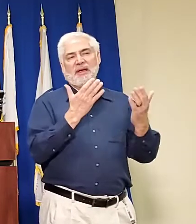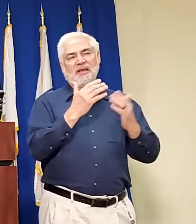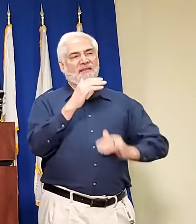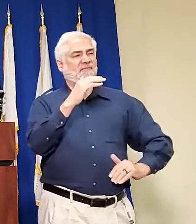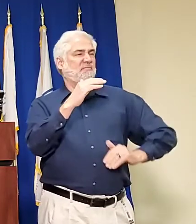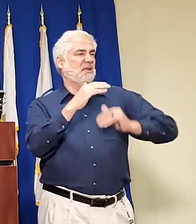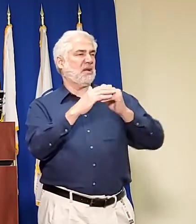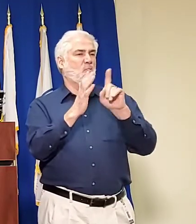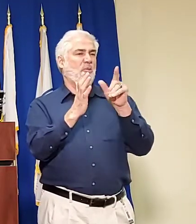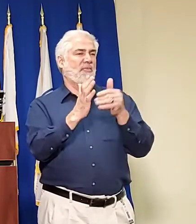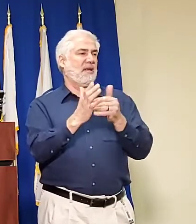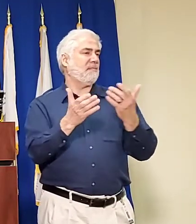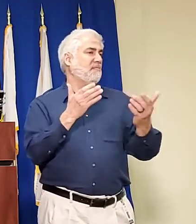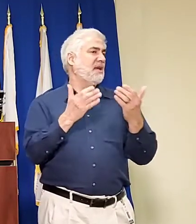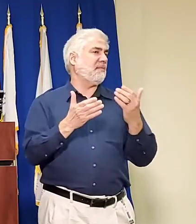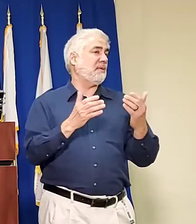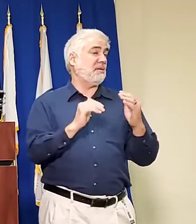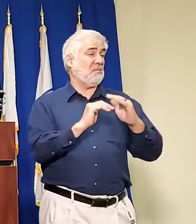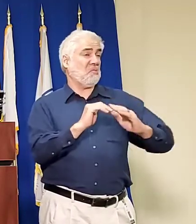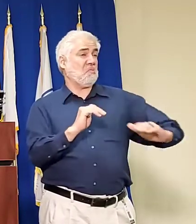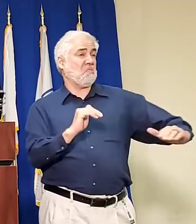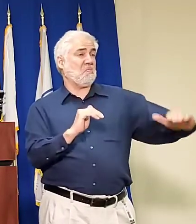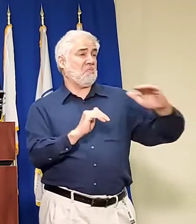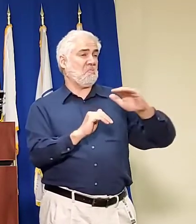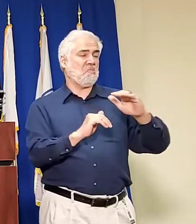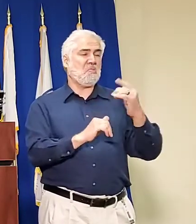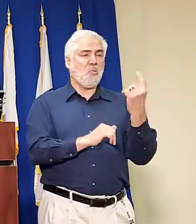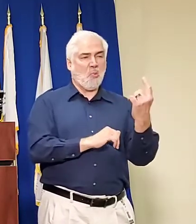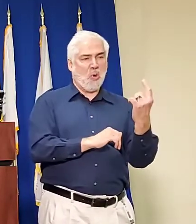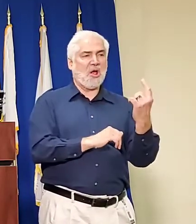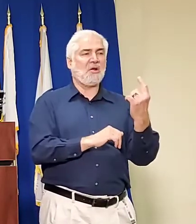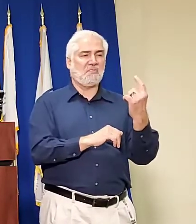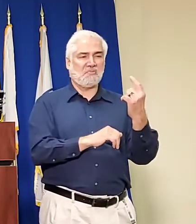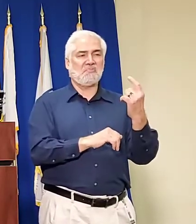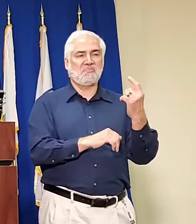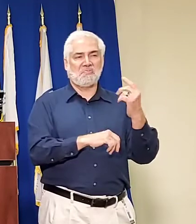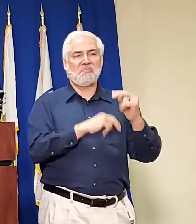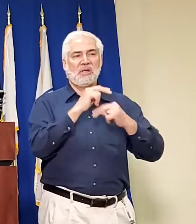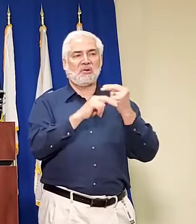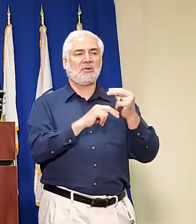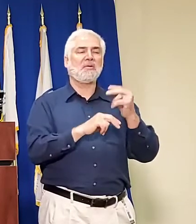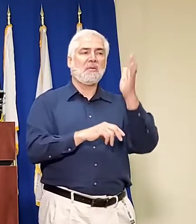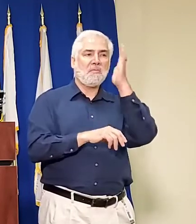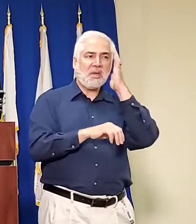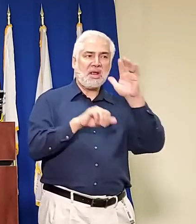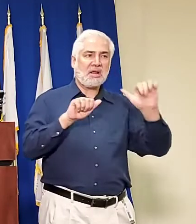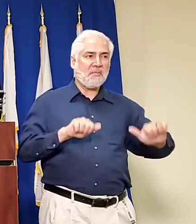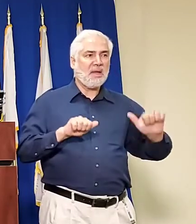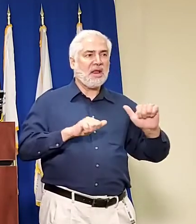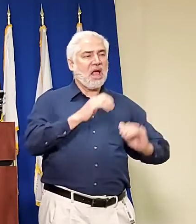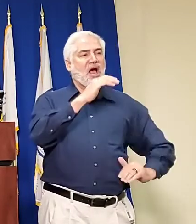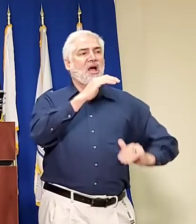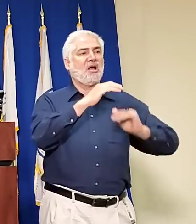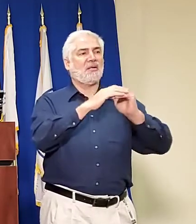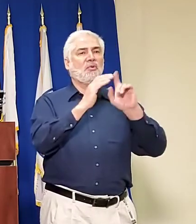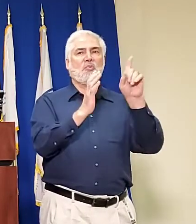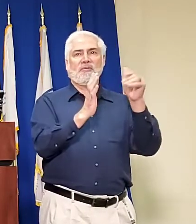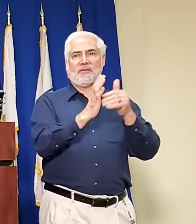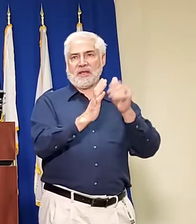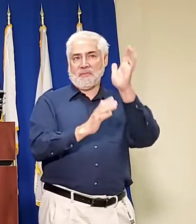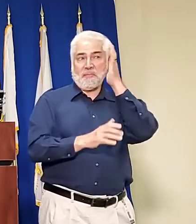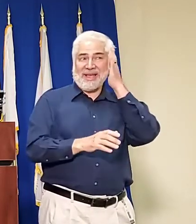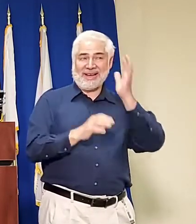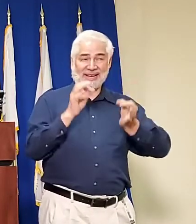do that, so there could ultimately be more than one facility, but the goal is to have bed capacity up to 1,000 beds